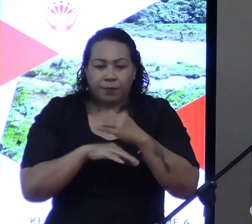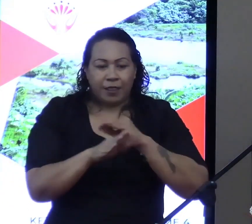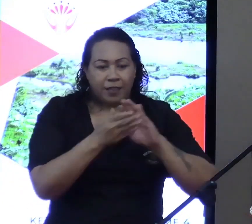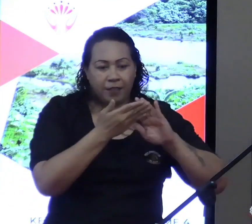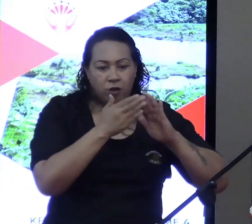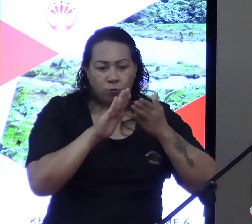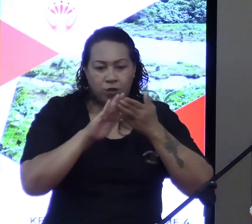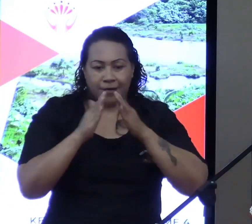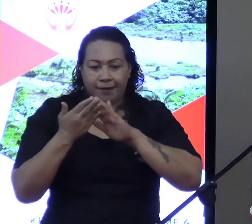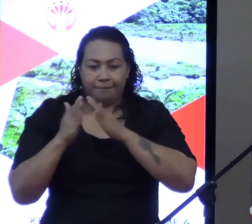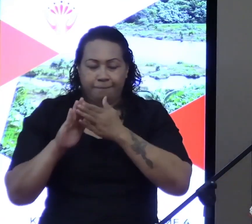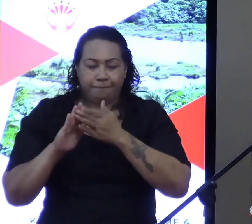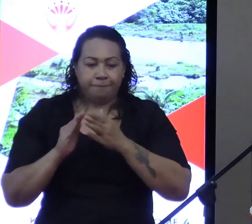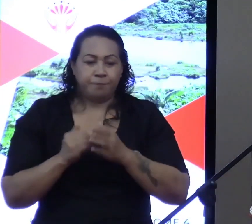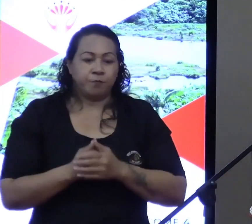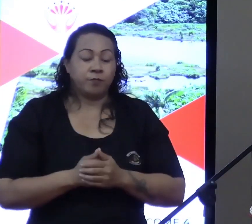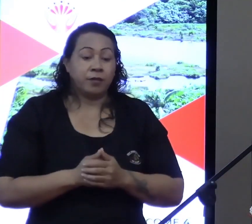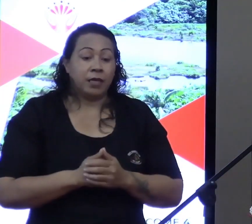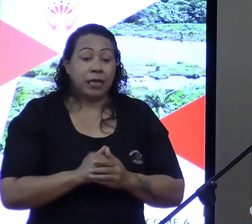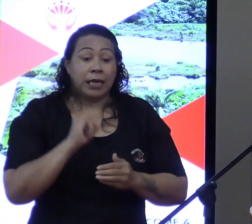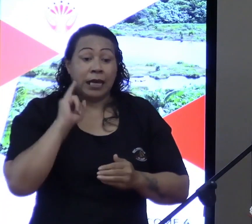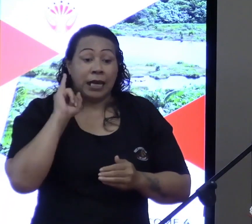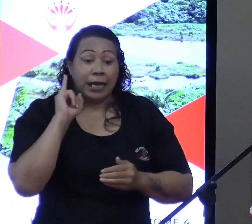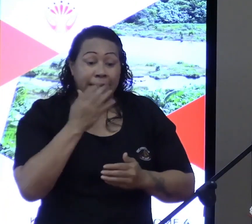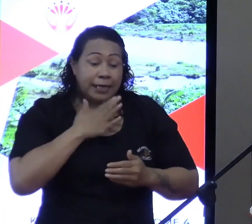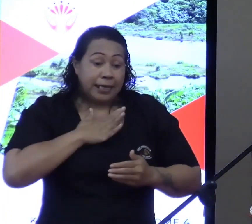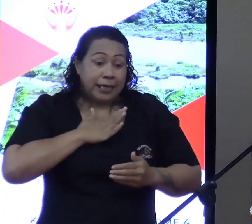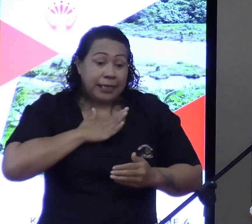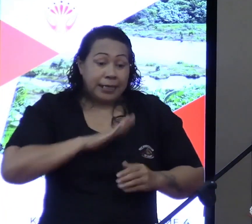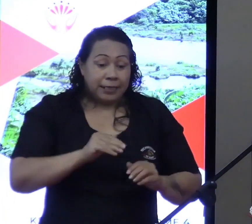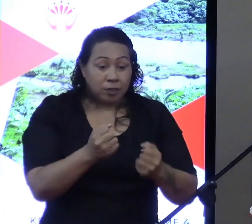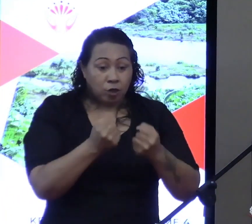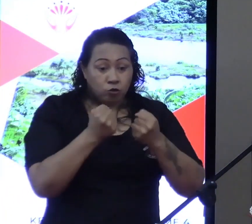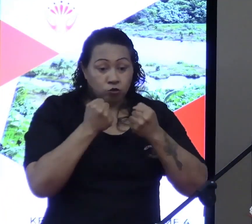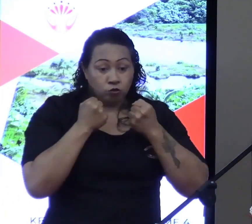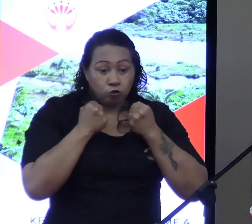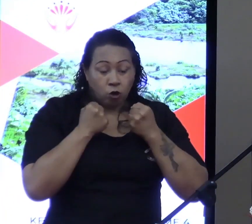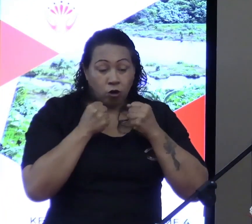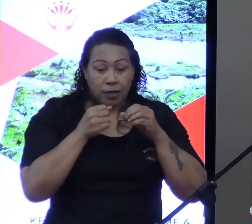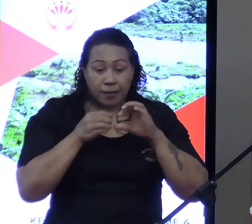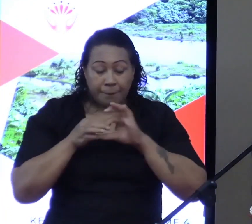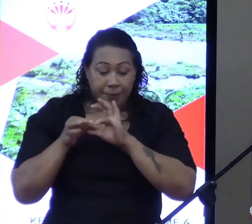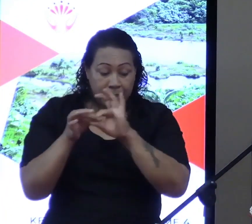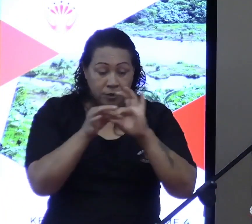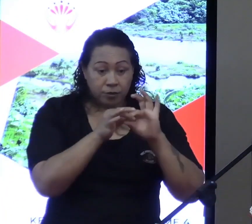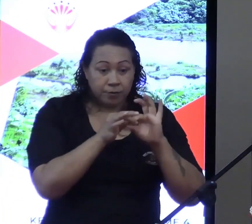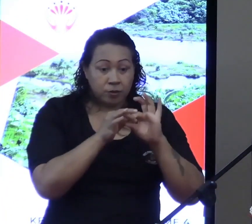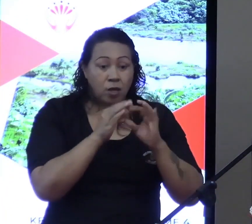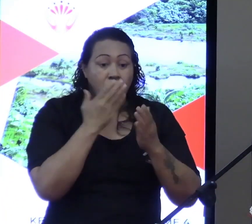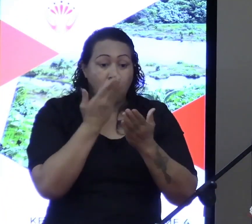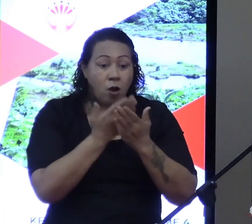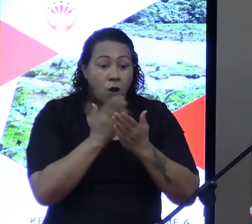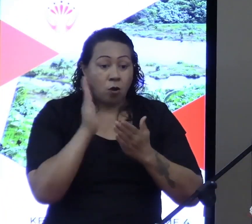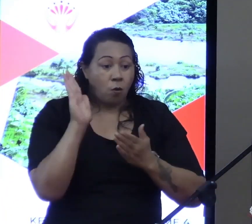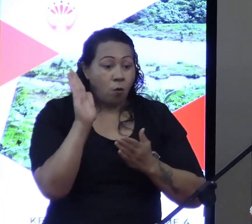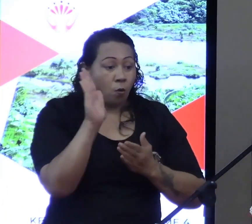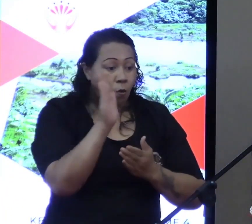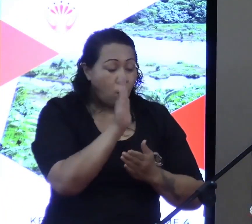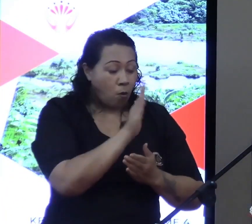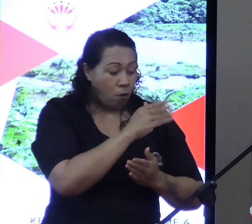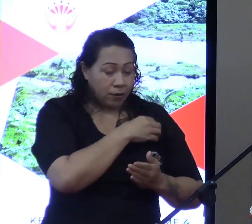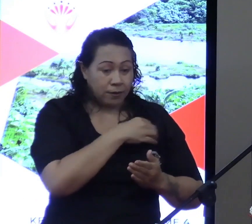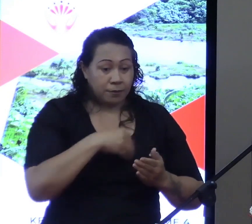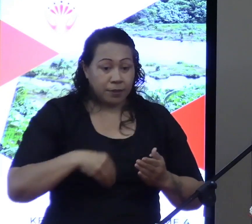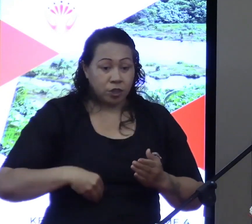communities. It requires strong partnerships amongst all our sector stakeholders and